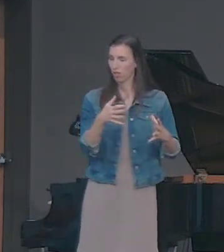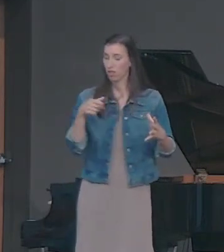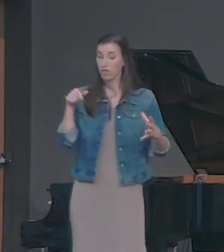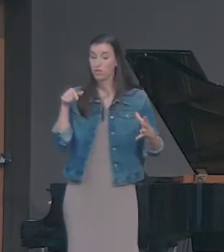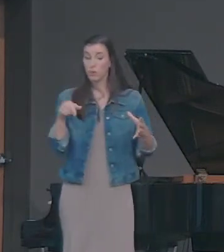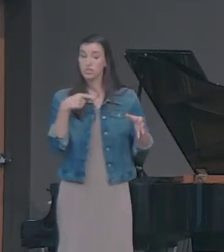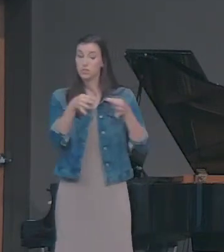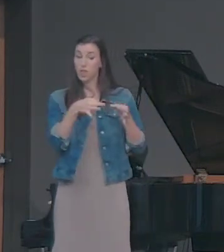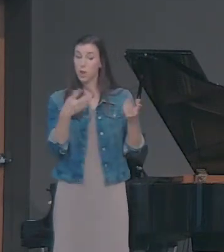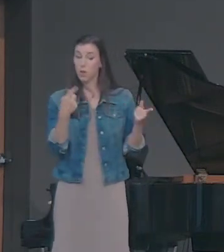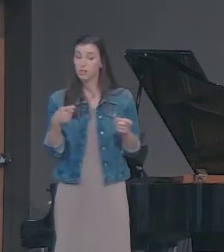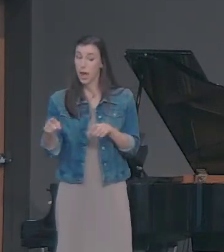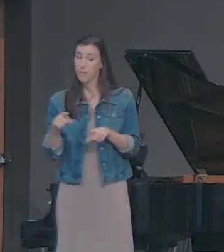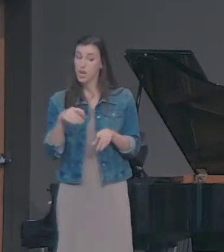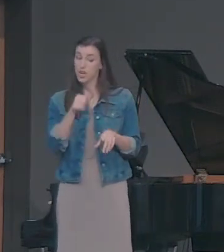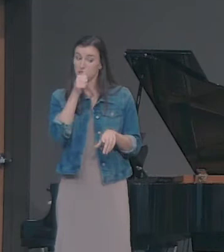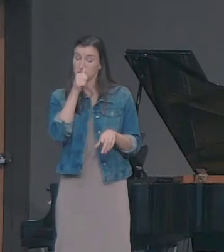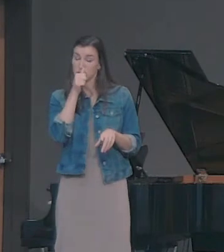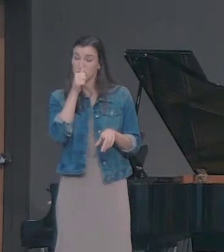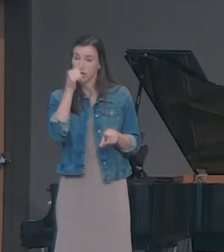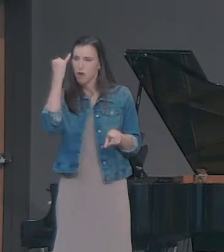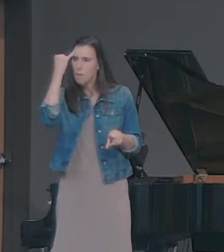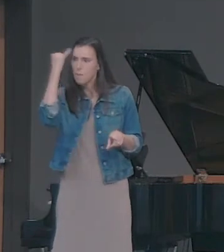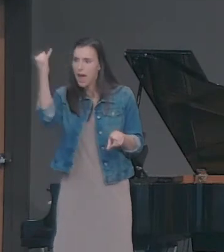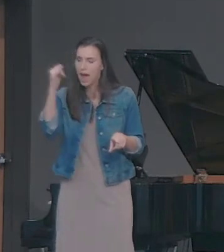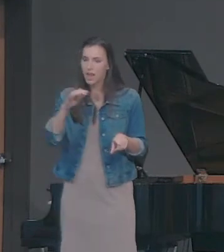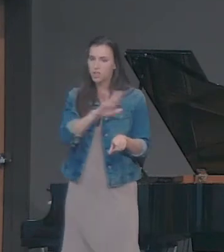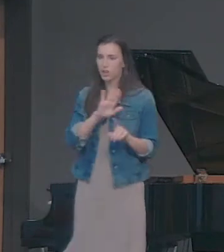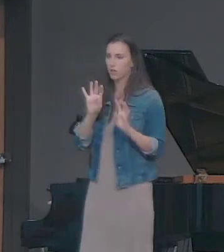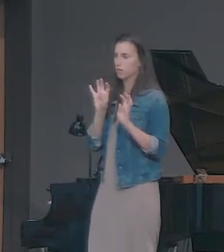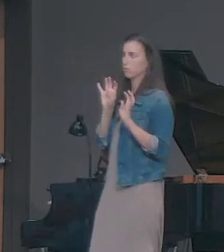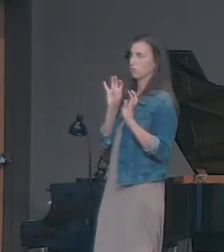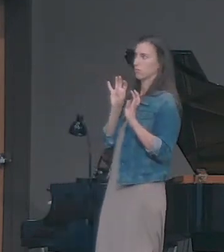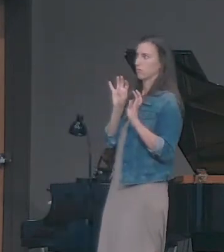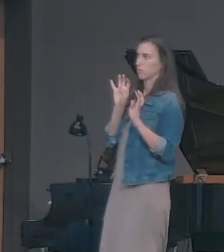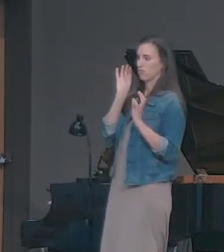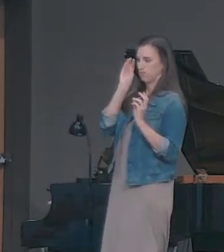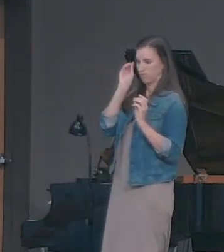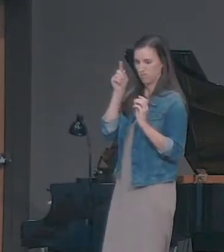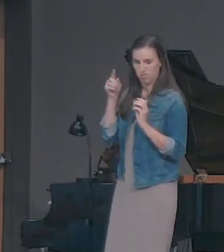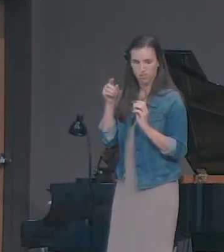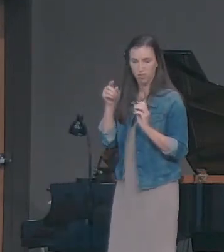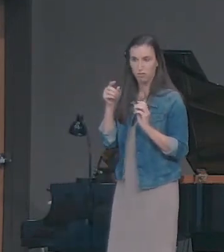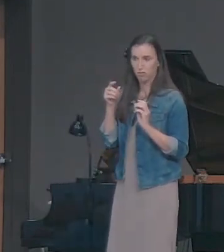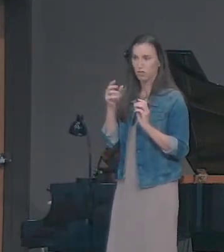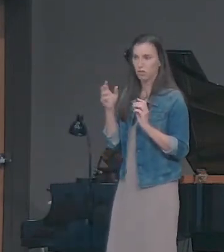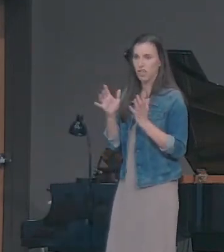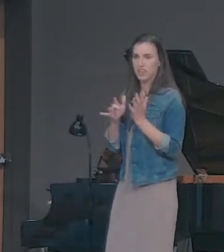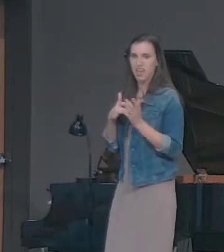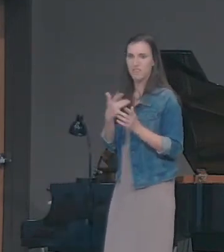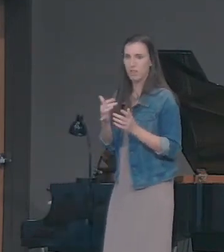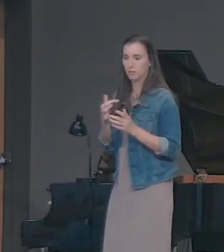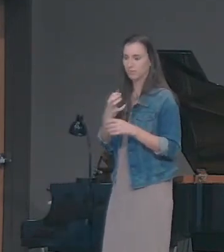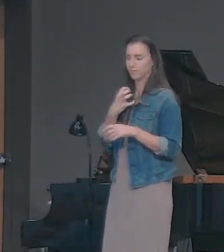in secret, can you imagine what would have been in the minds of those that were actually doing it?